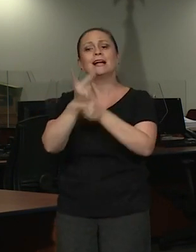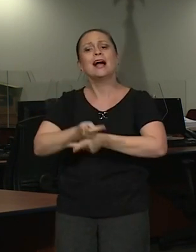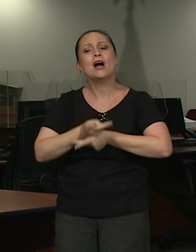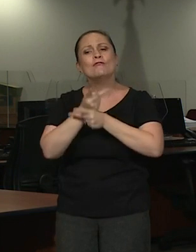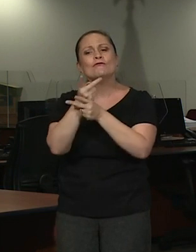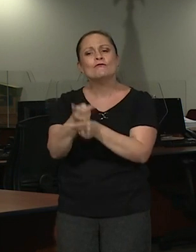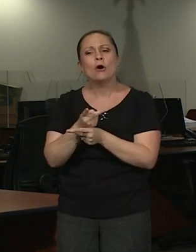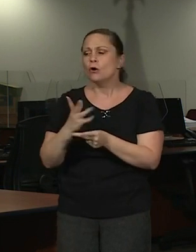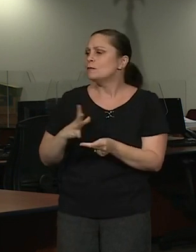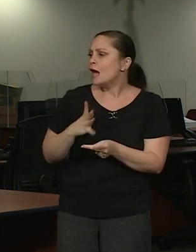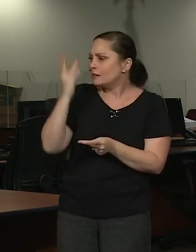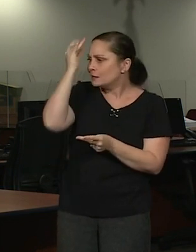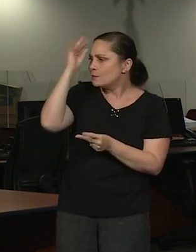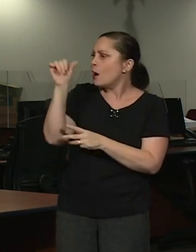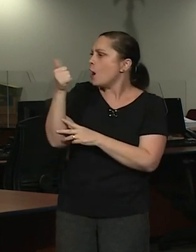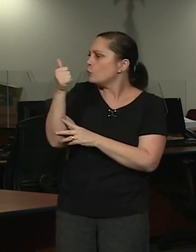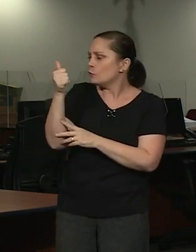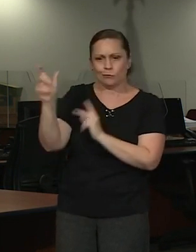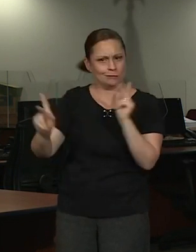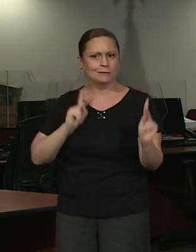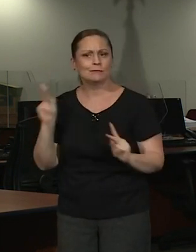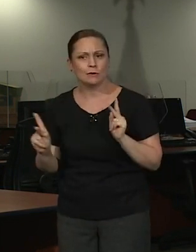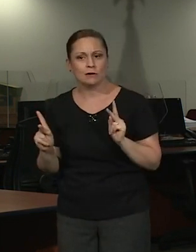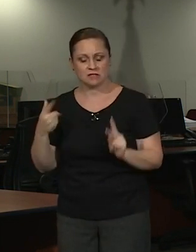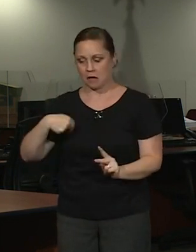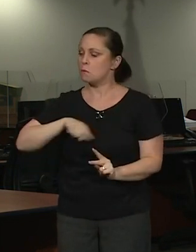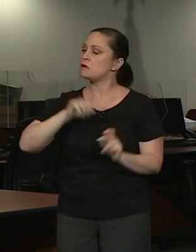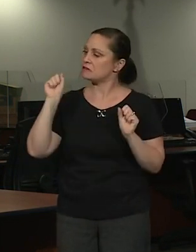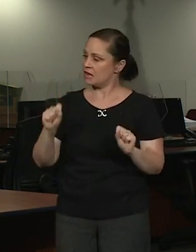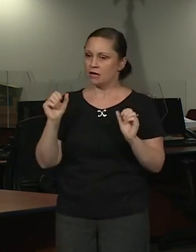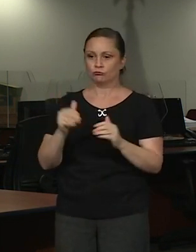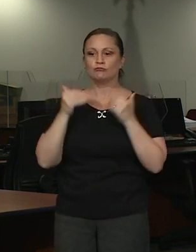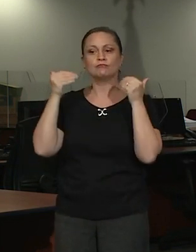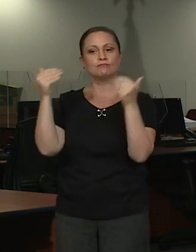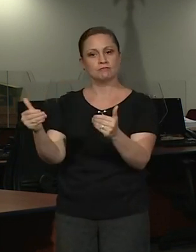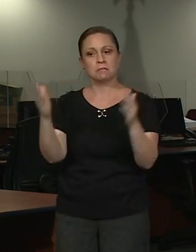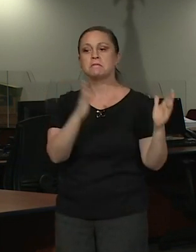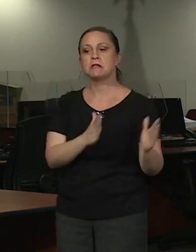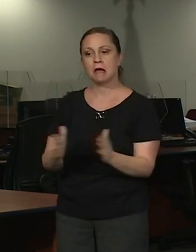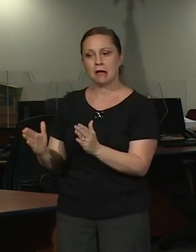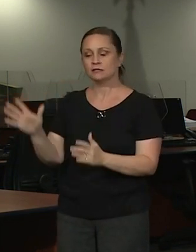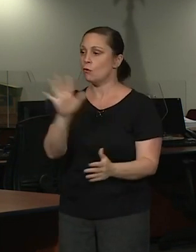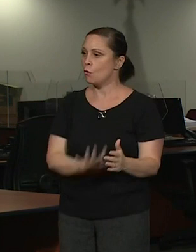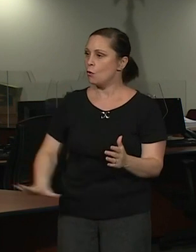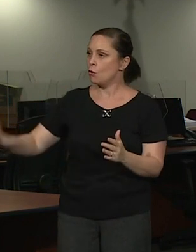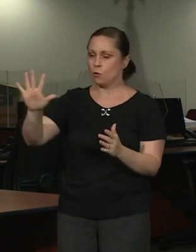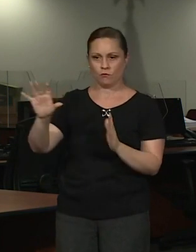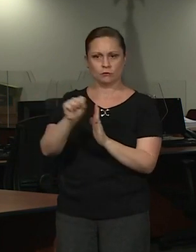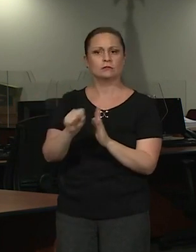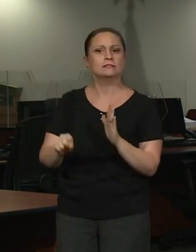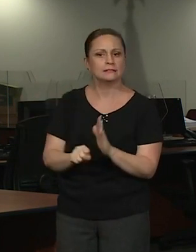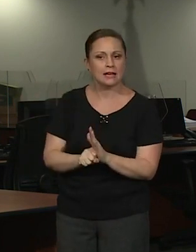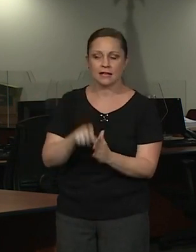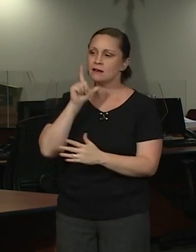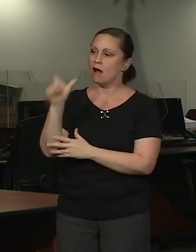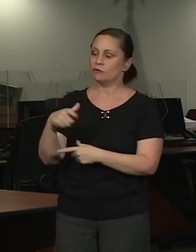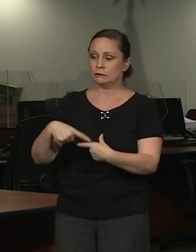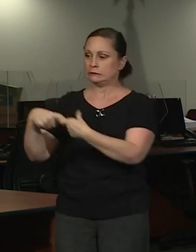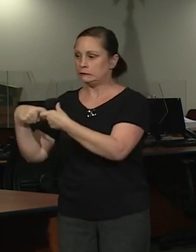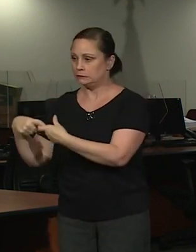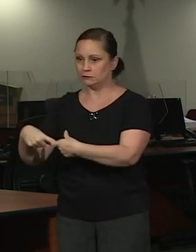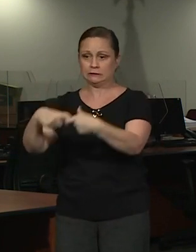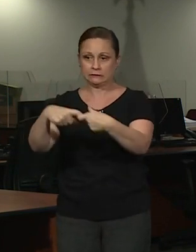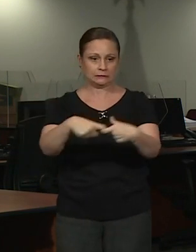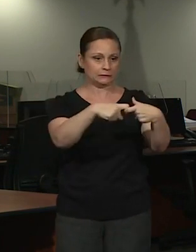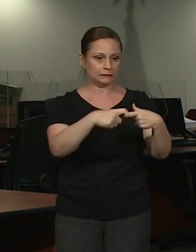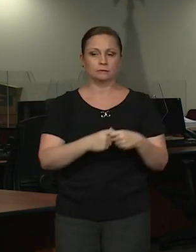courteous, then we'll be able to go ahead with these plans that we've made all over the state with very little interruption. So I thank you for